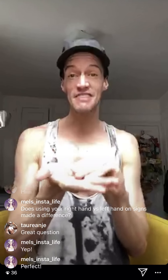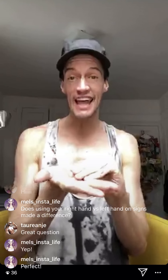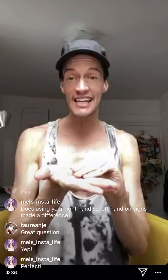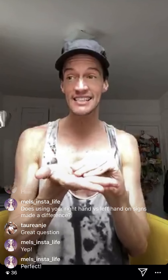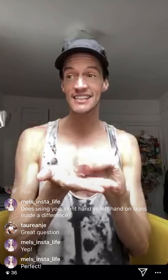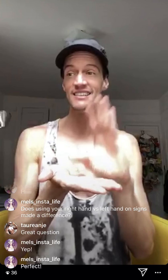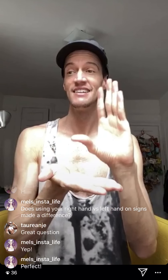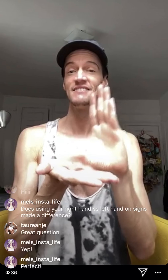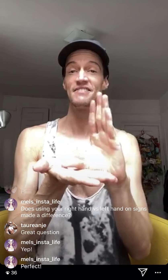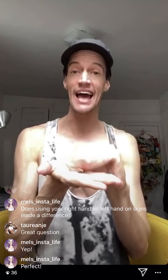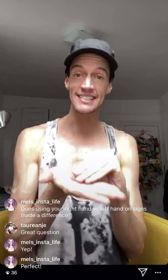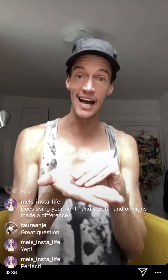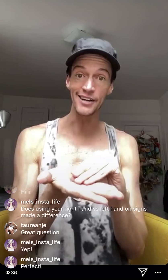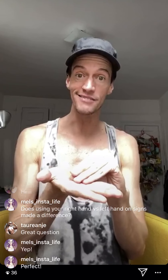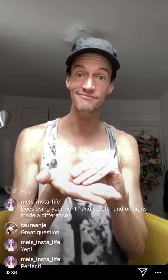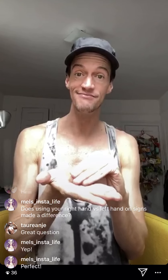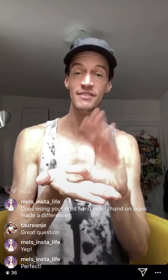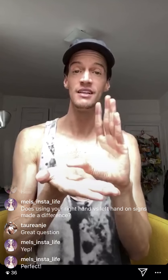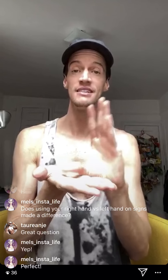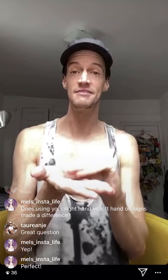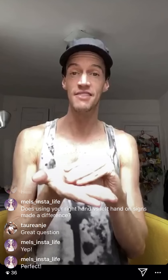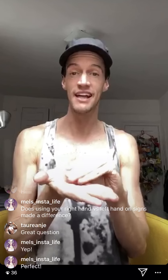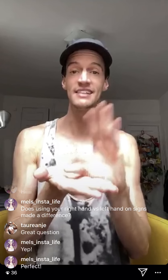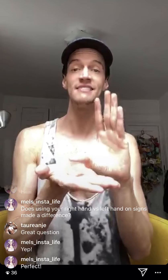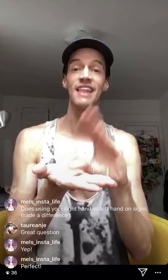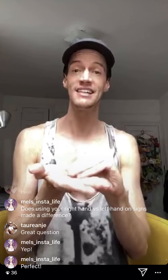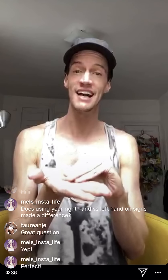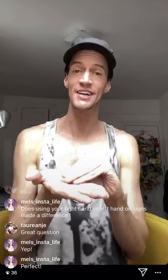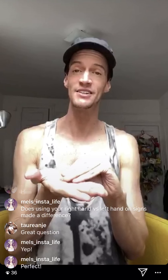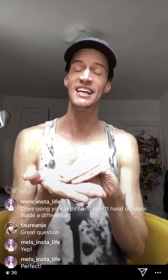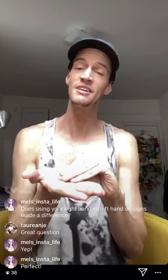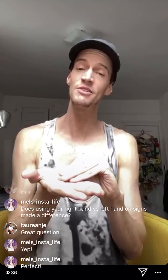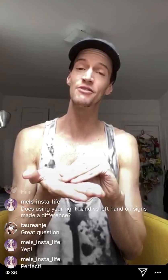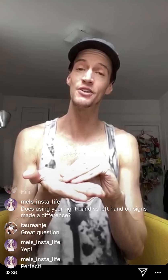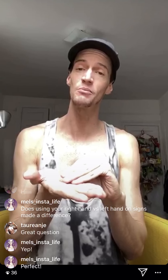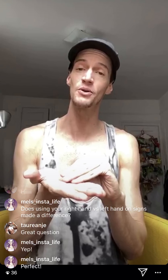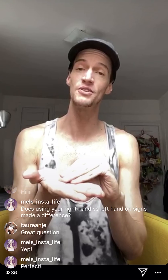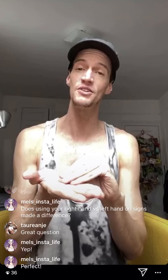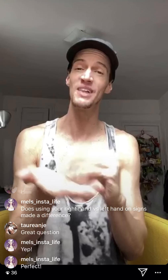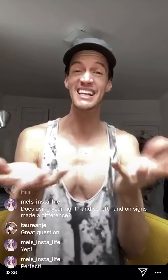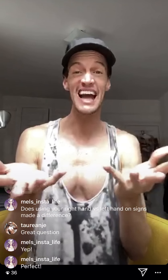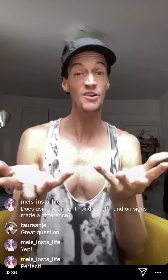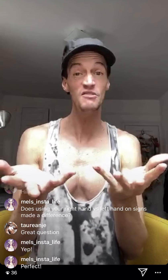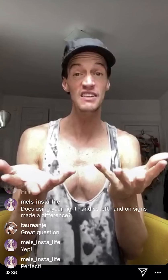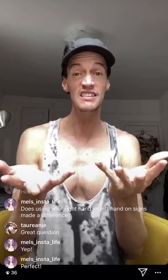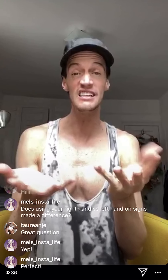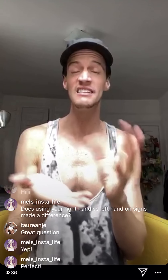Deflate, flat tire. Deflate, flat tire. It can refer to a person too, like, how are you feeling?